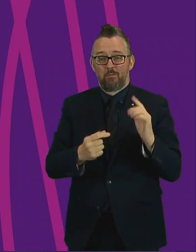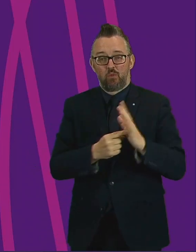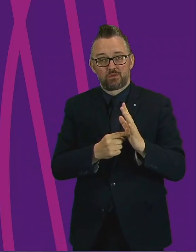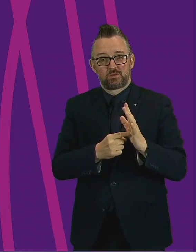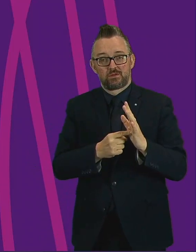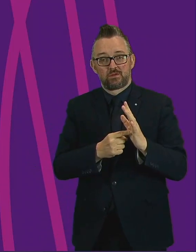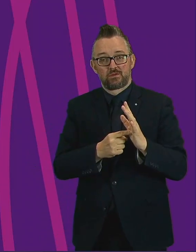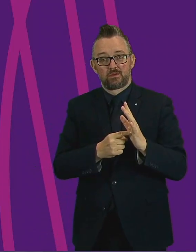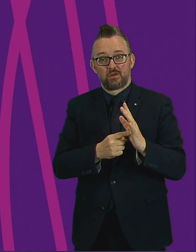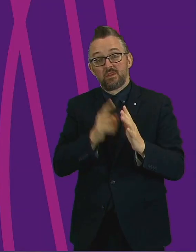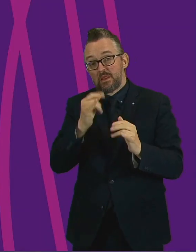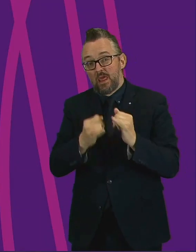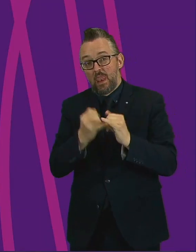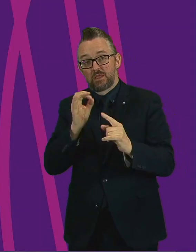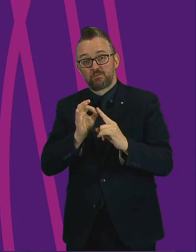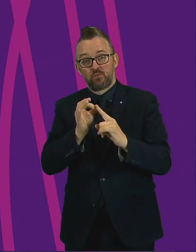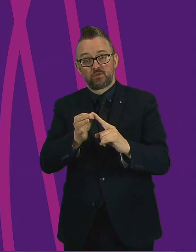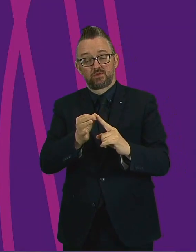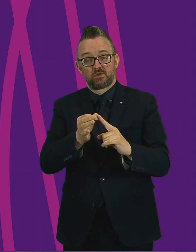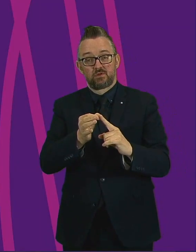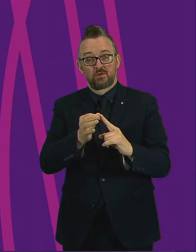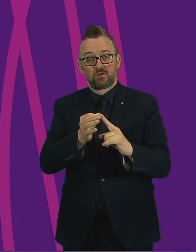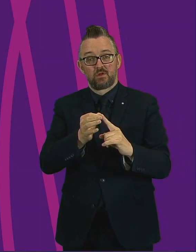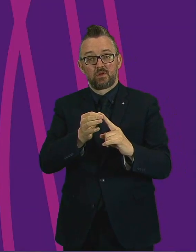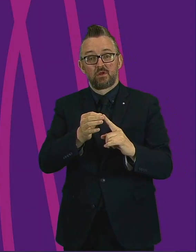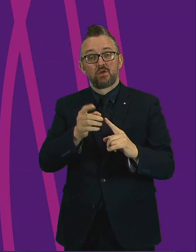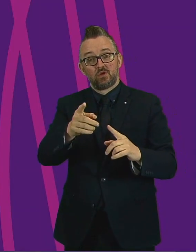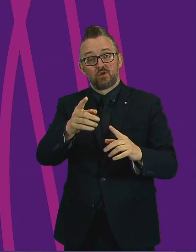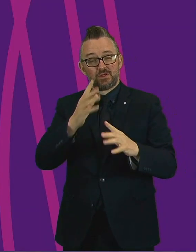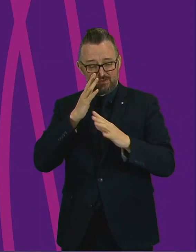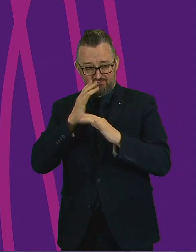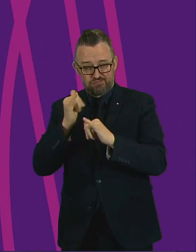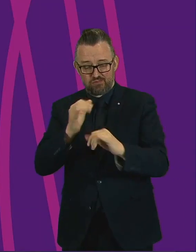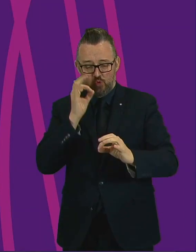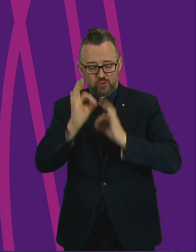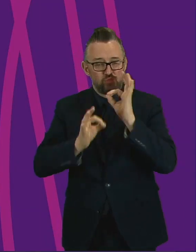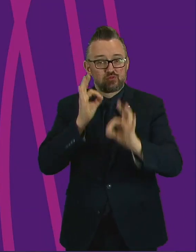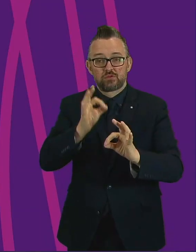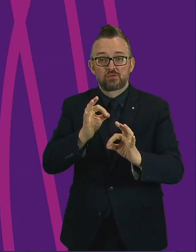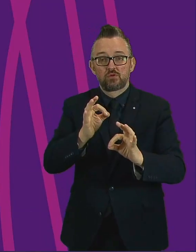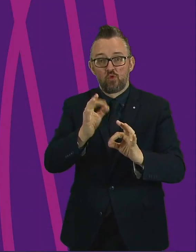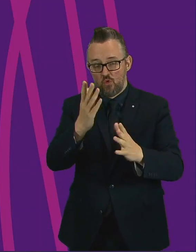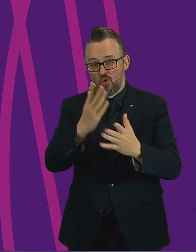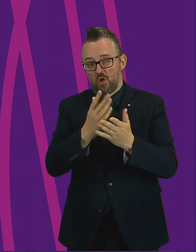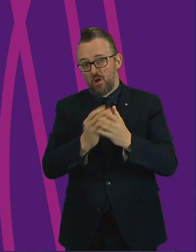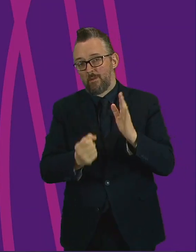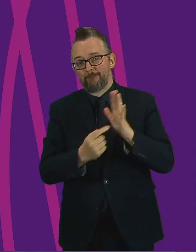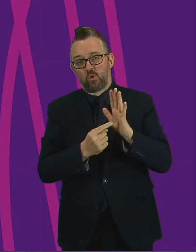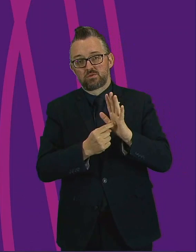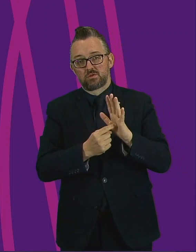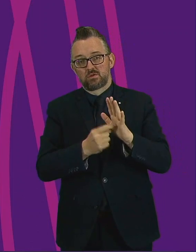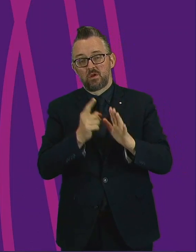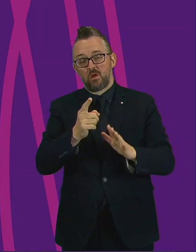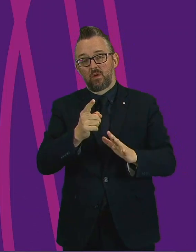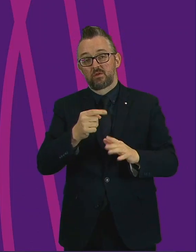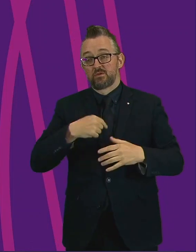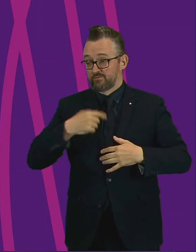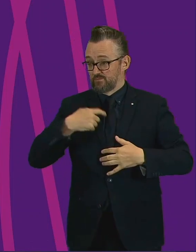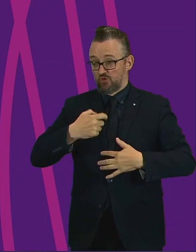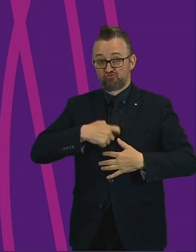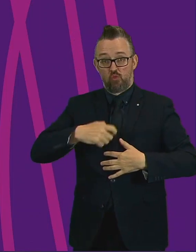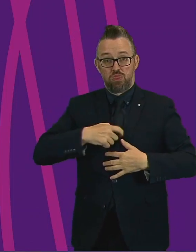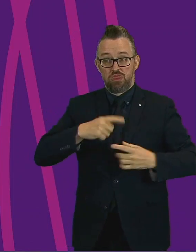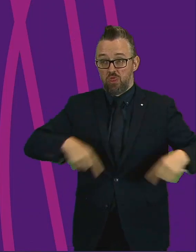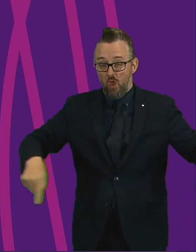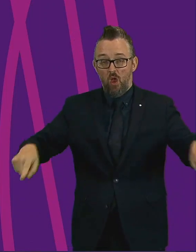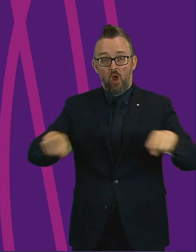people. And my final point on this, Presiding Officer, is scrutiny here is really important. But I think all of us have a role to play in making sure that